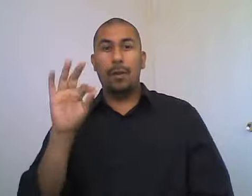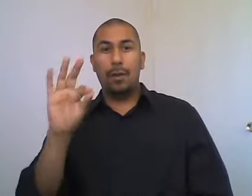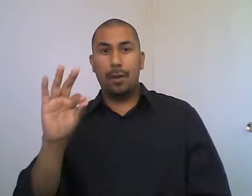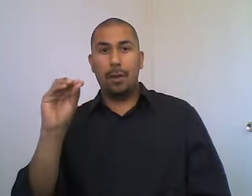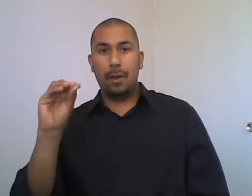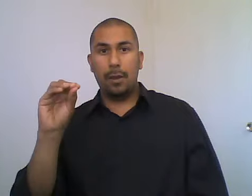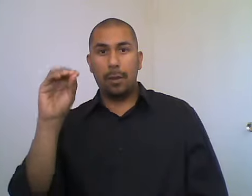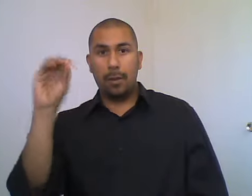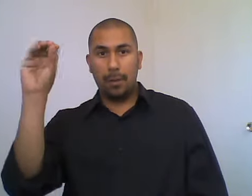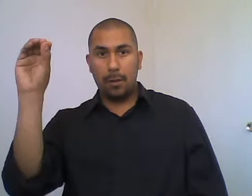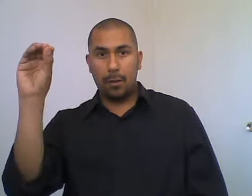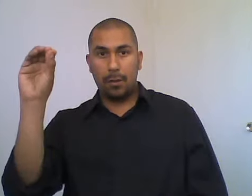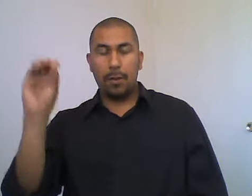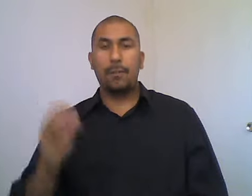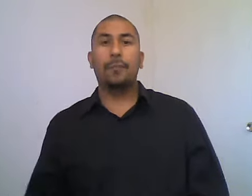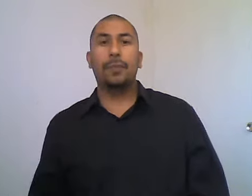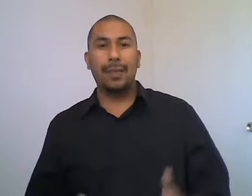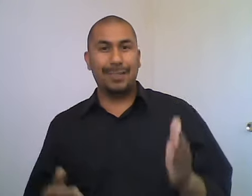One can sail all day beautifully that way.